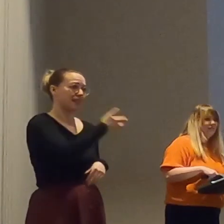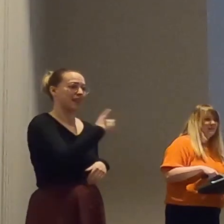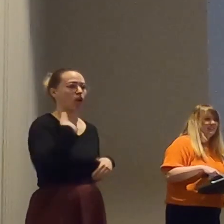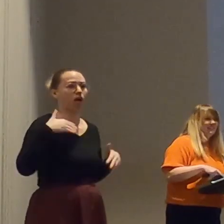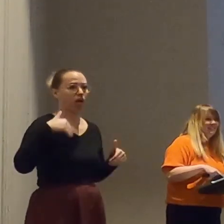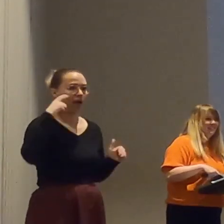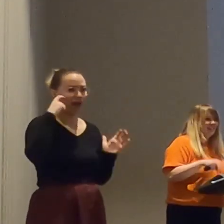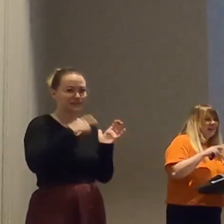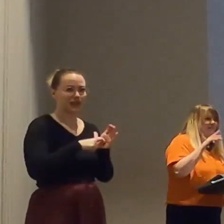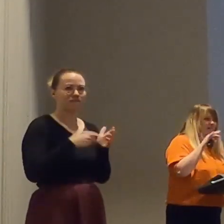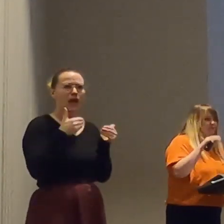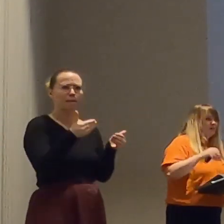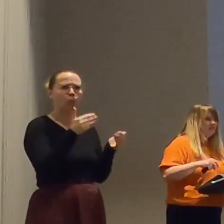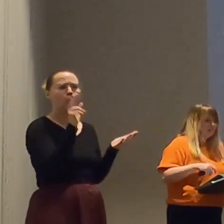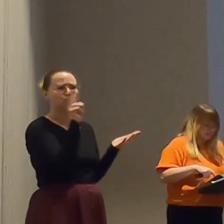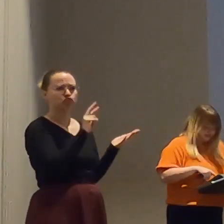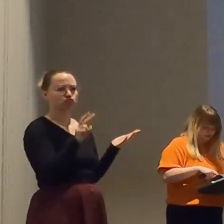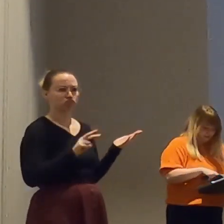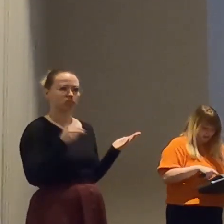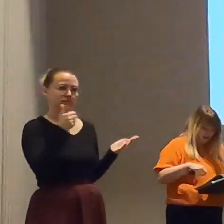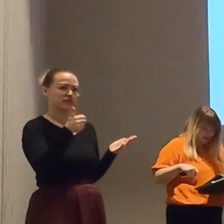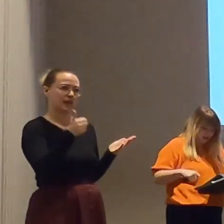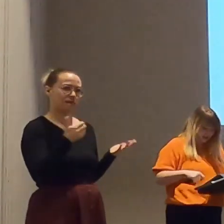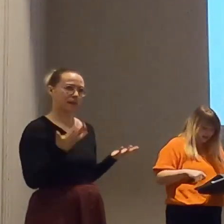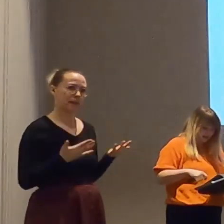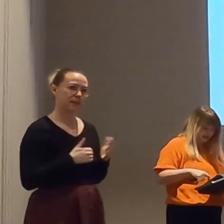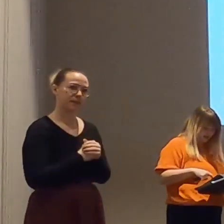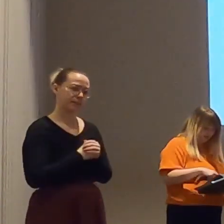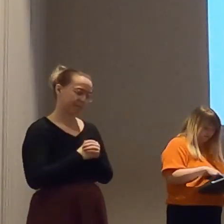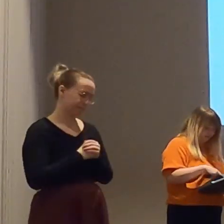you can go through and have a little quiz for yourself maybe.